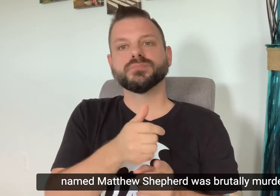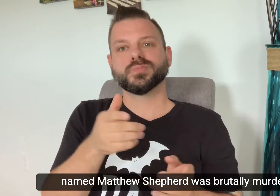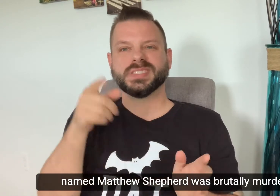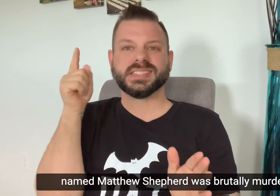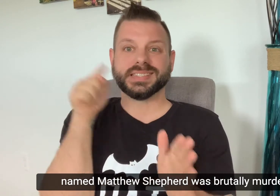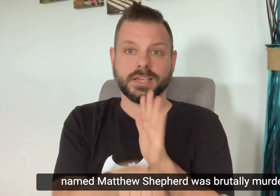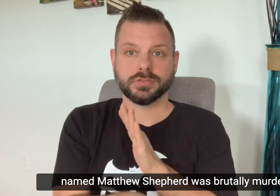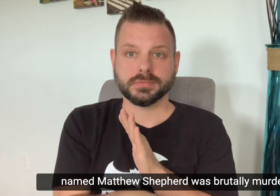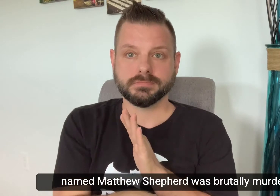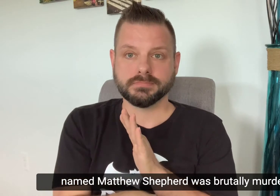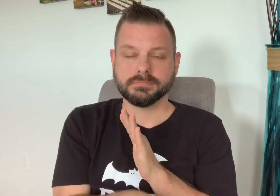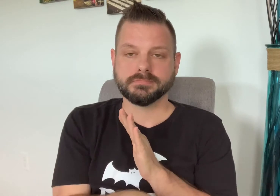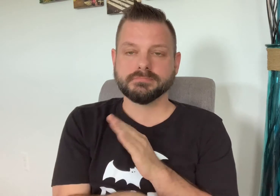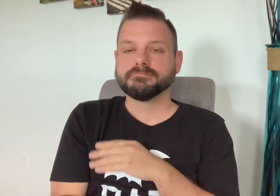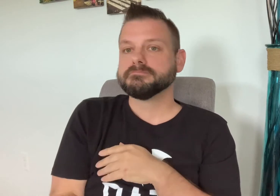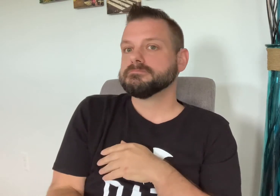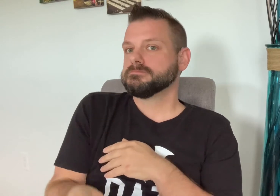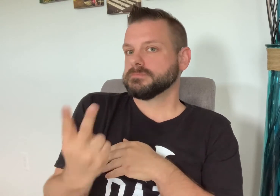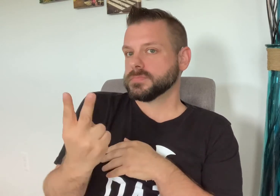was brutally murdered.